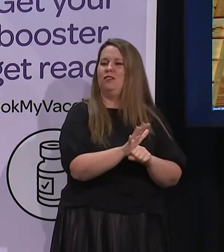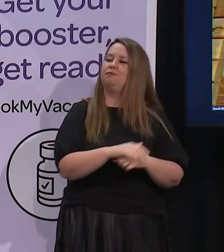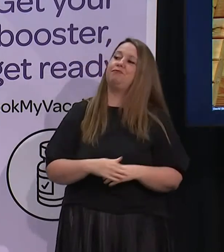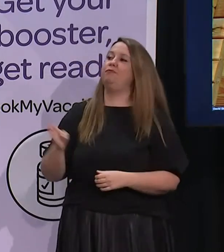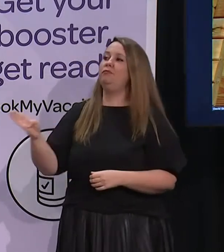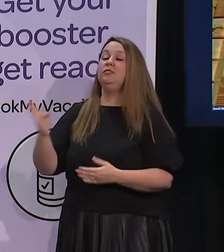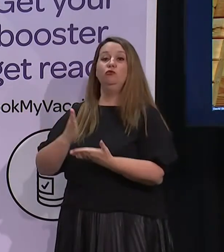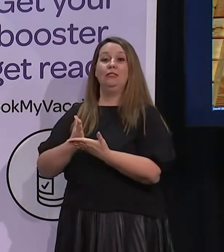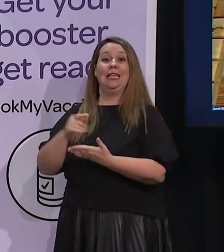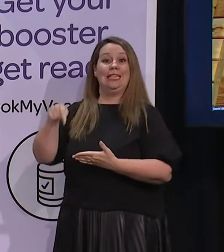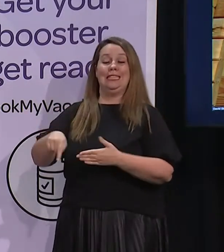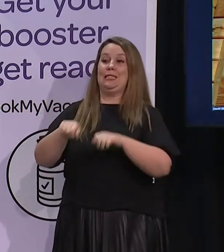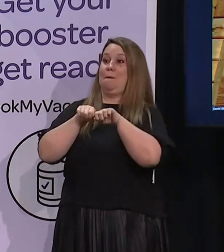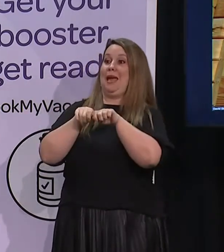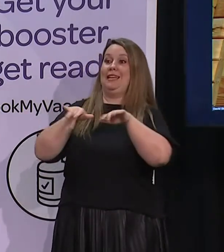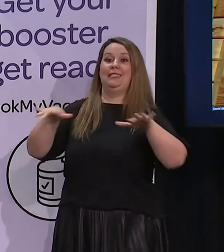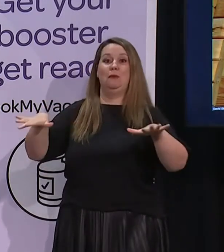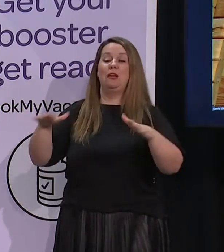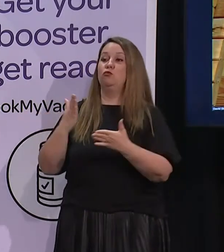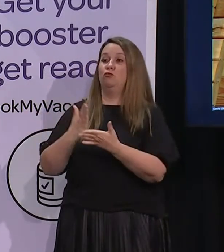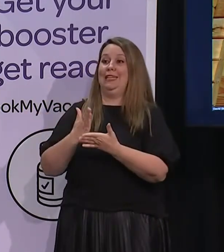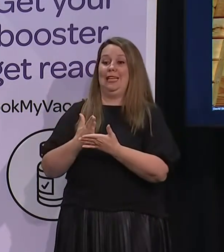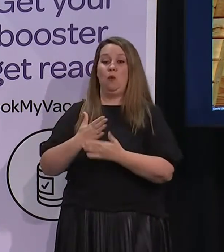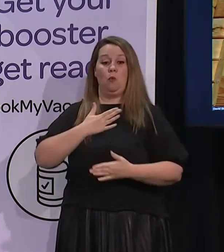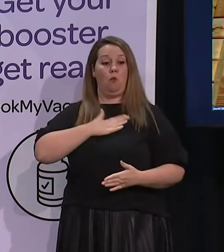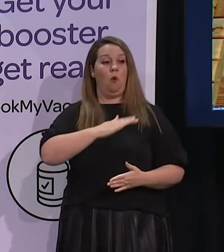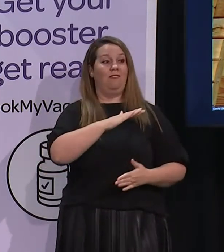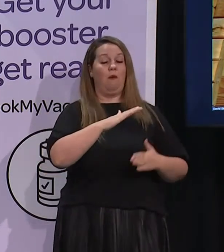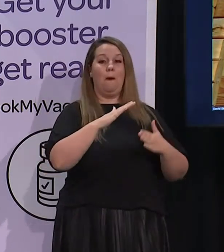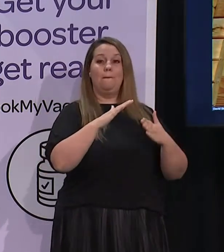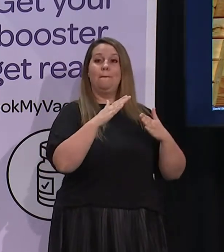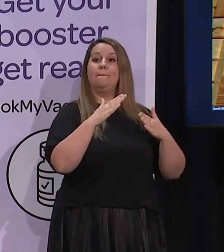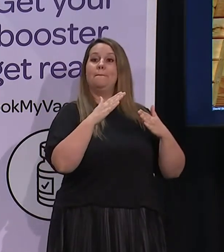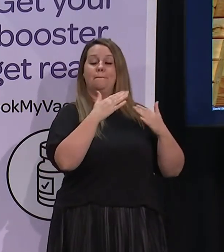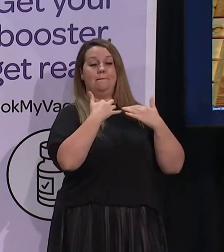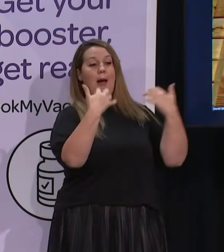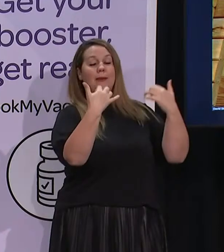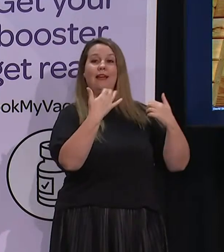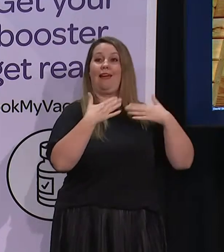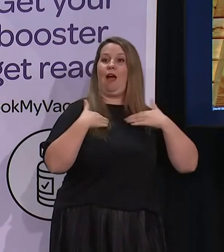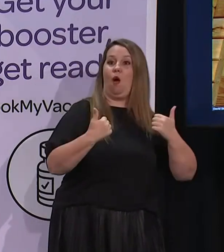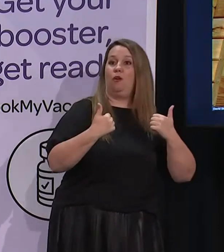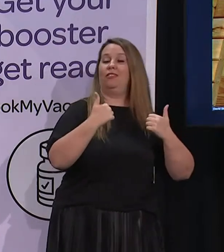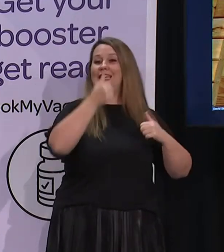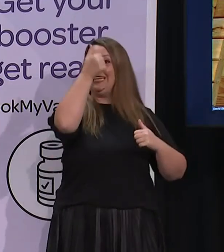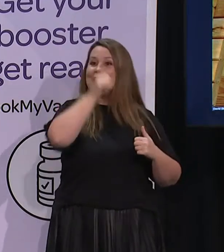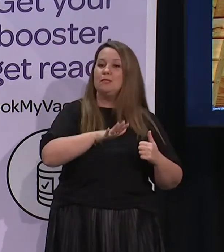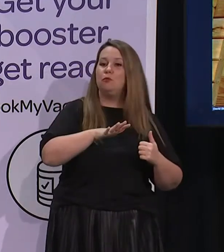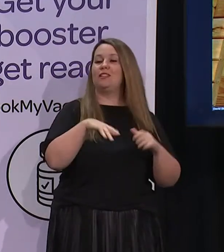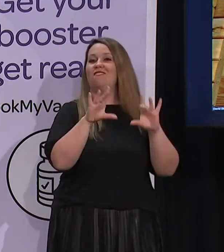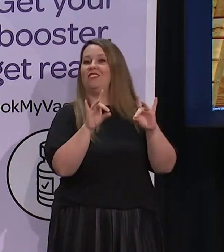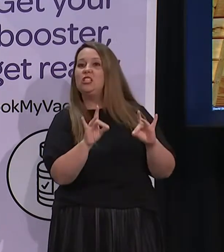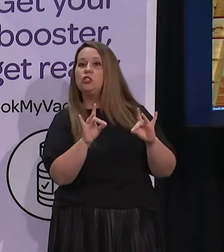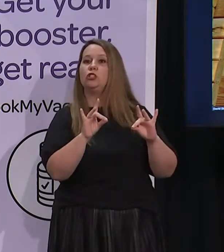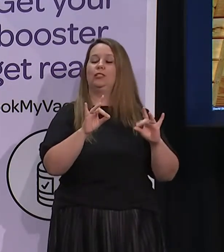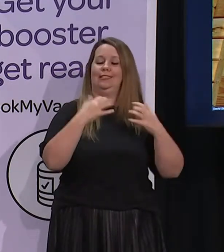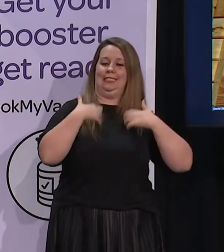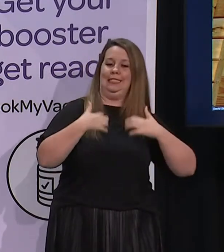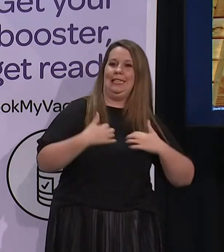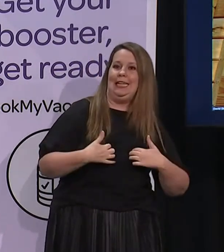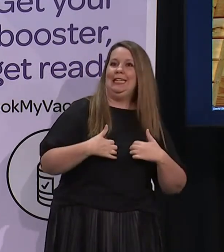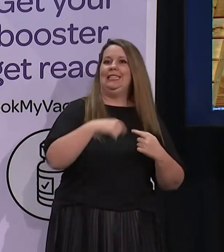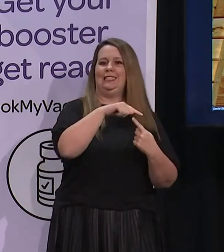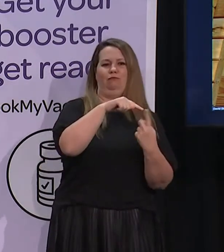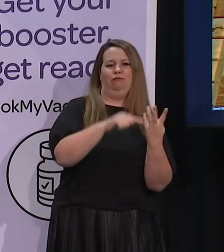to integrate the best possible advice from our public health experts, our infectious disease specialist and our